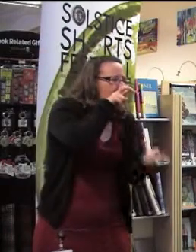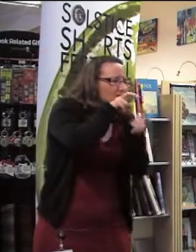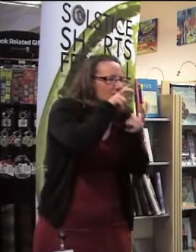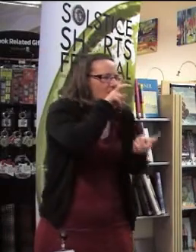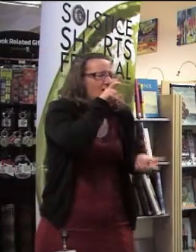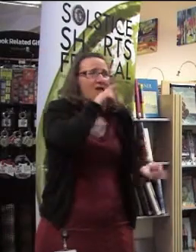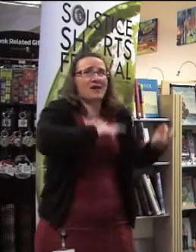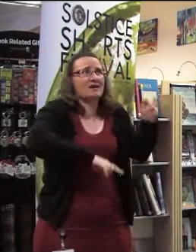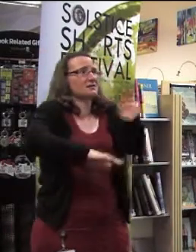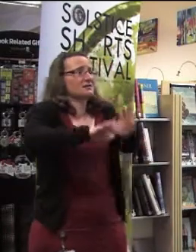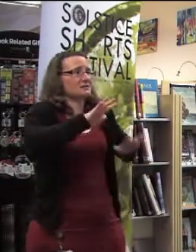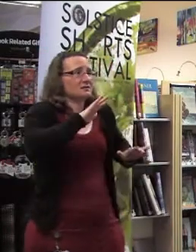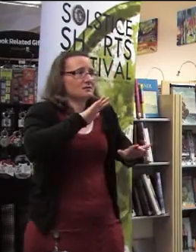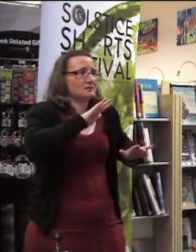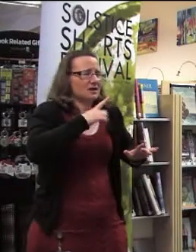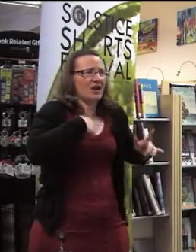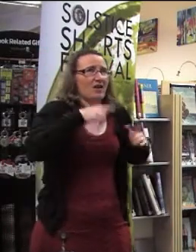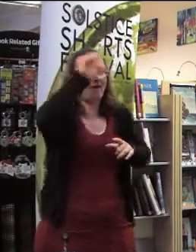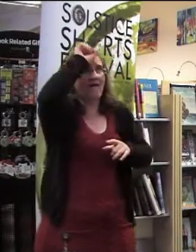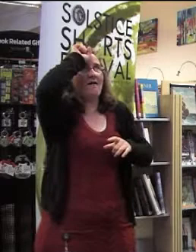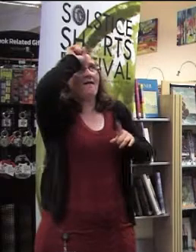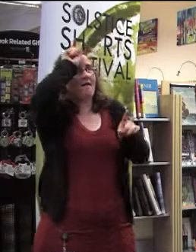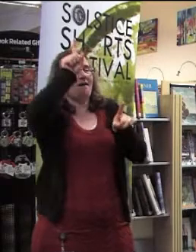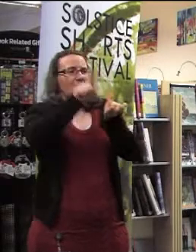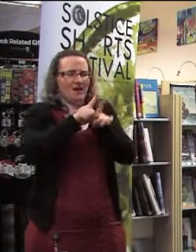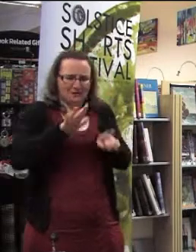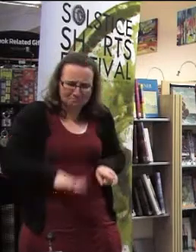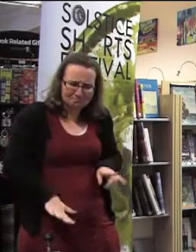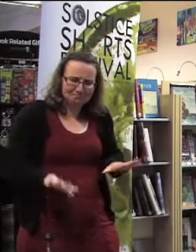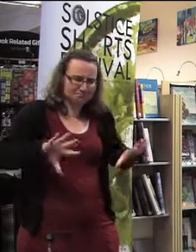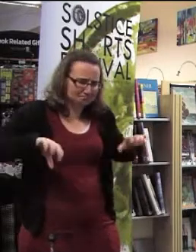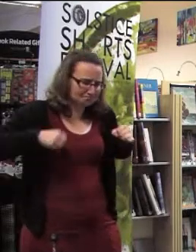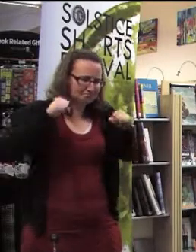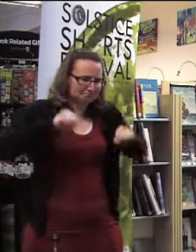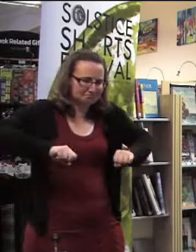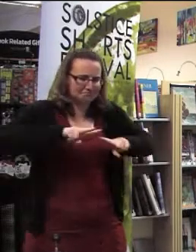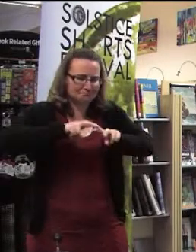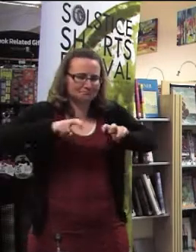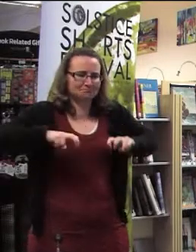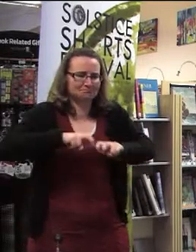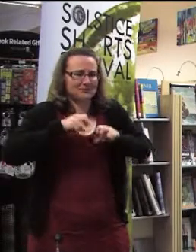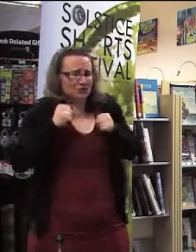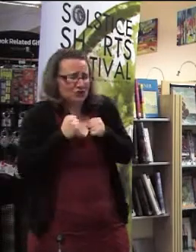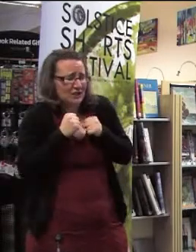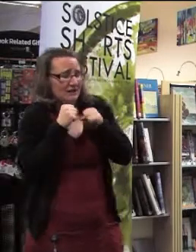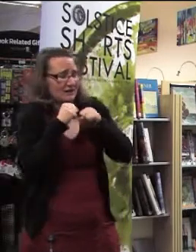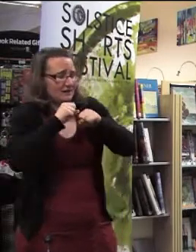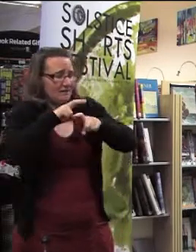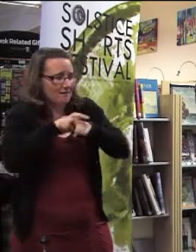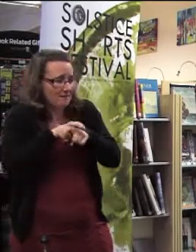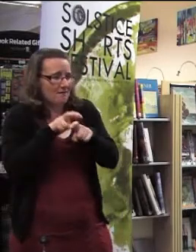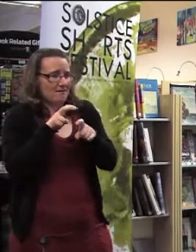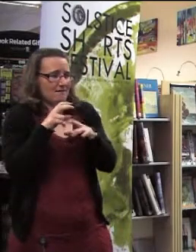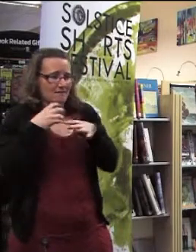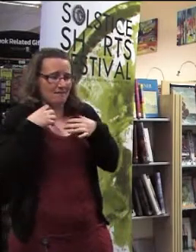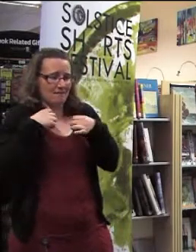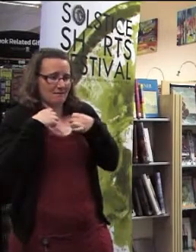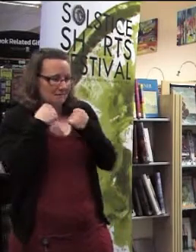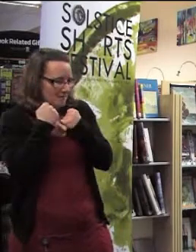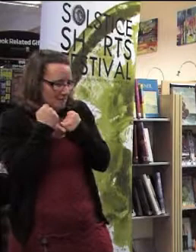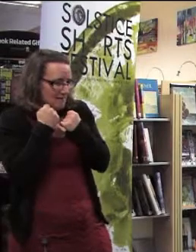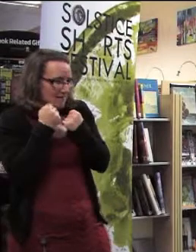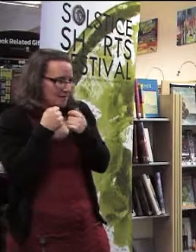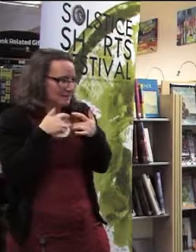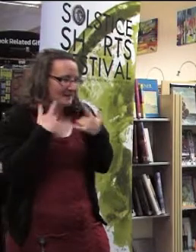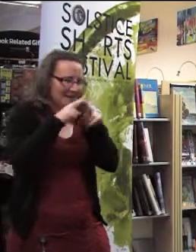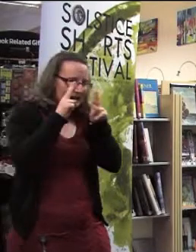I'm curled up on that chair again. I'm living in a house with a dead woman's trophies. I'm driving to the airport